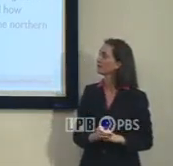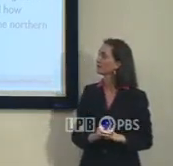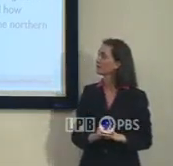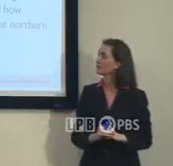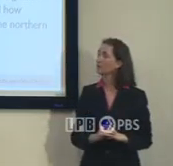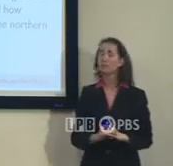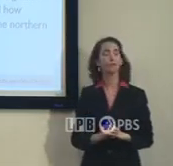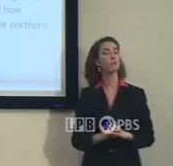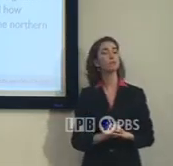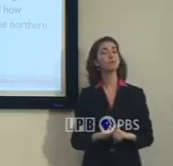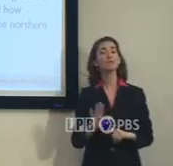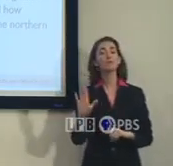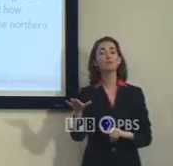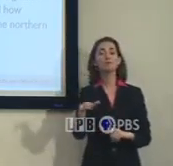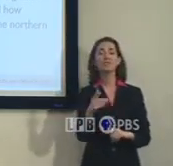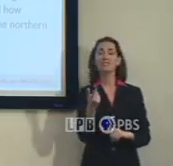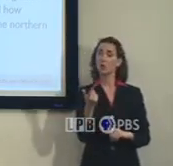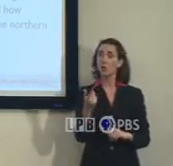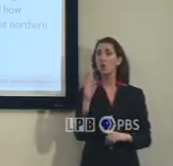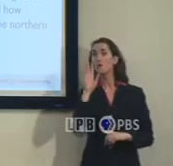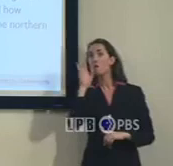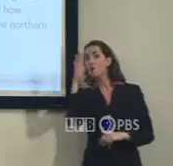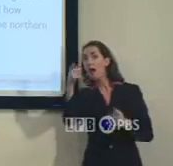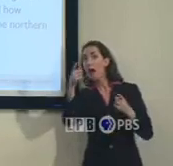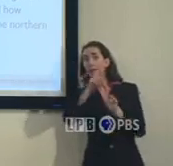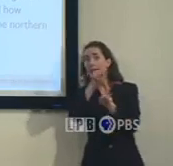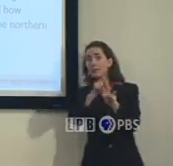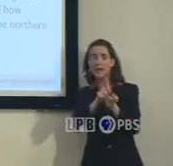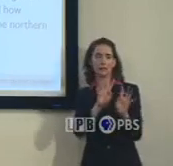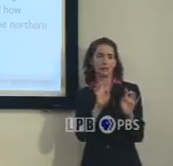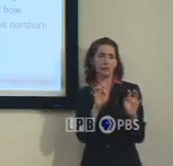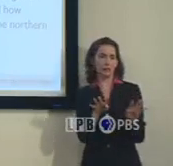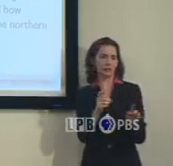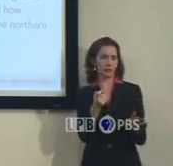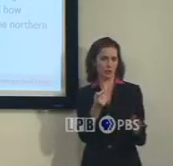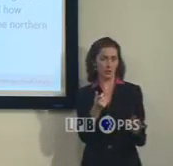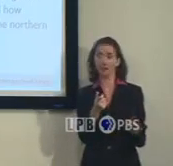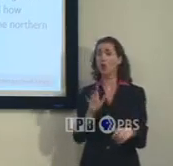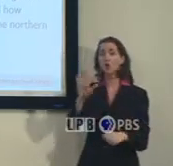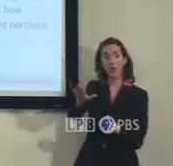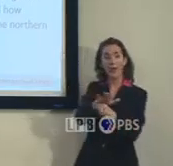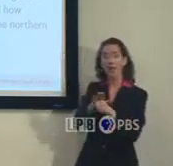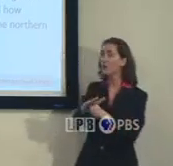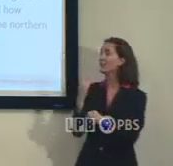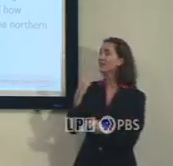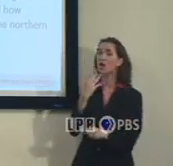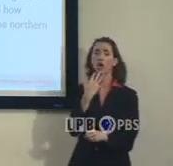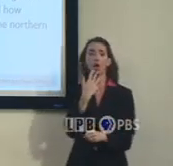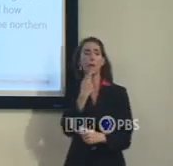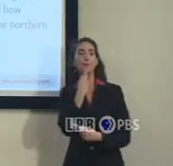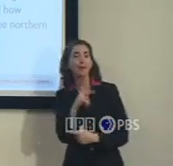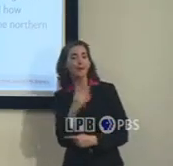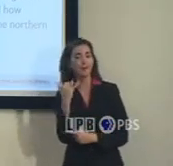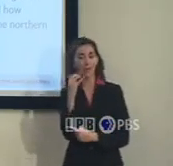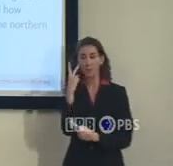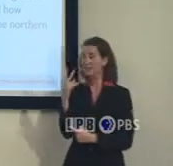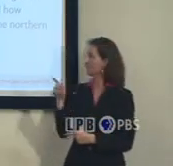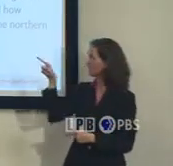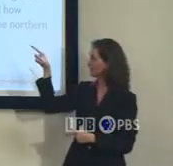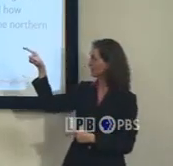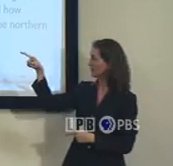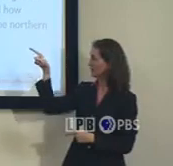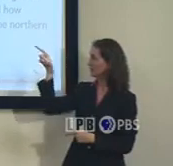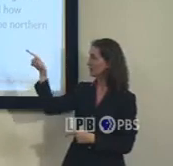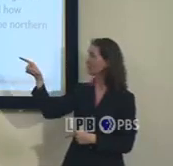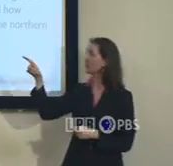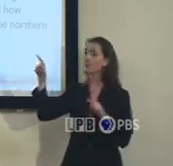just a little bit of uncertainty there, again, if you are in any of the areas that are pink or yellow on that map, which, as the governor stated, is pretty much